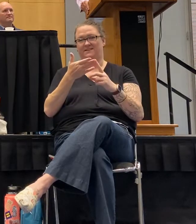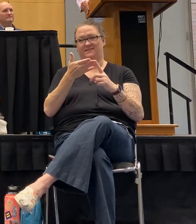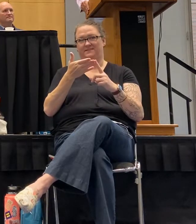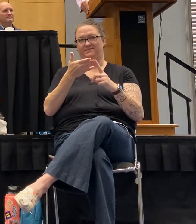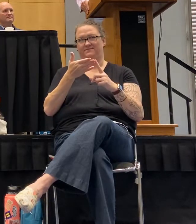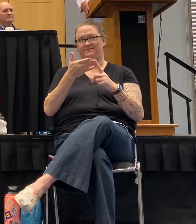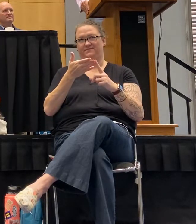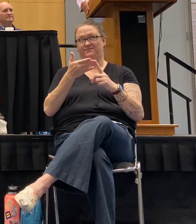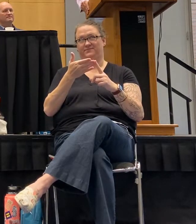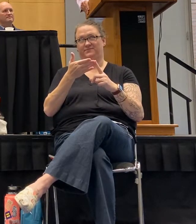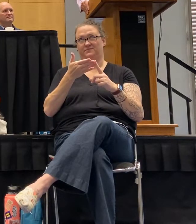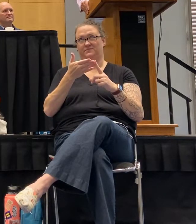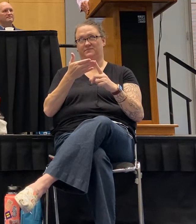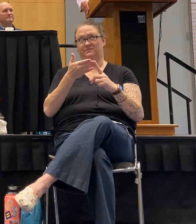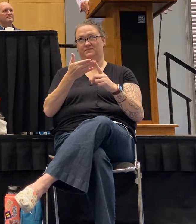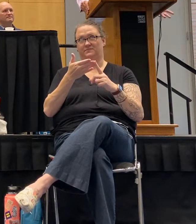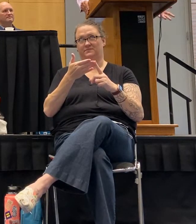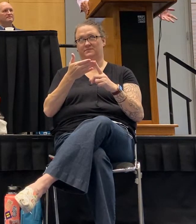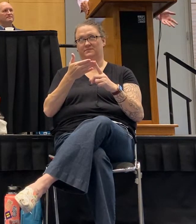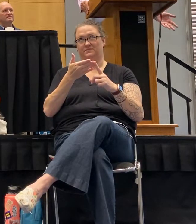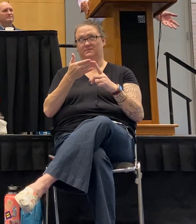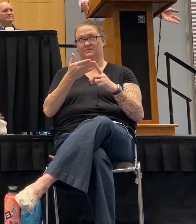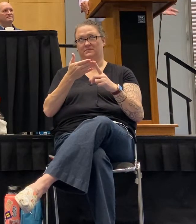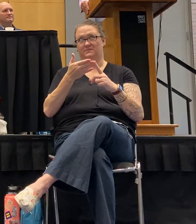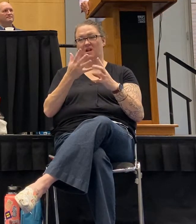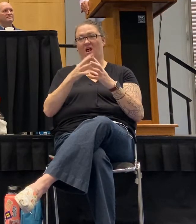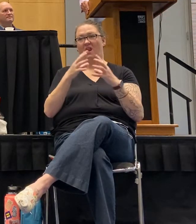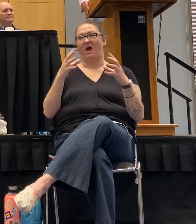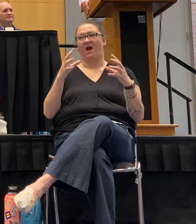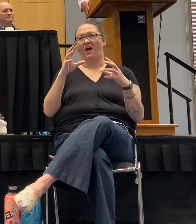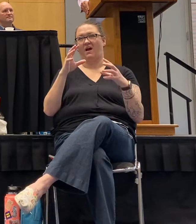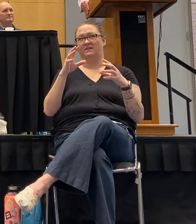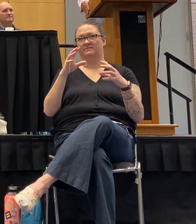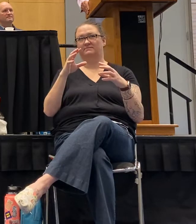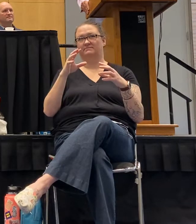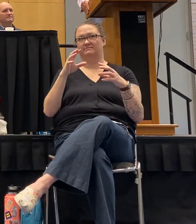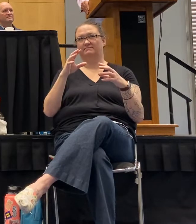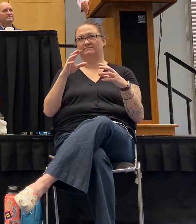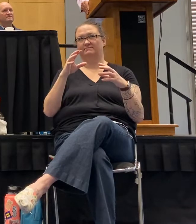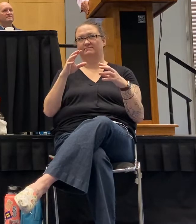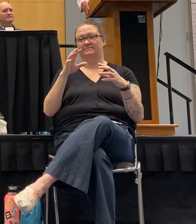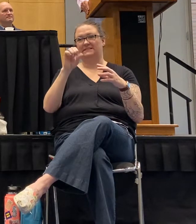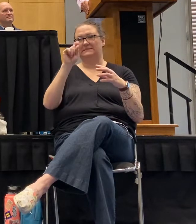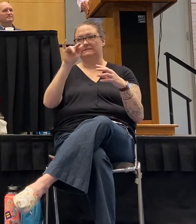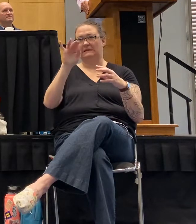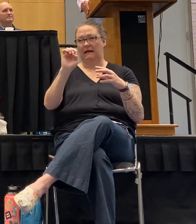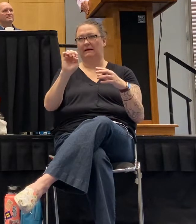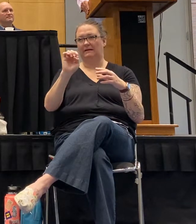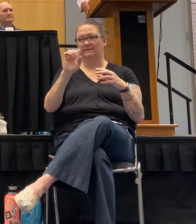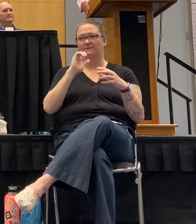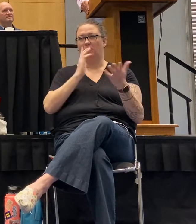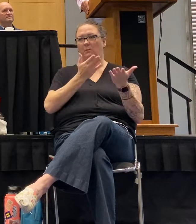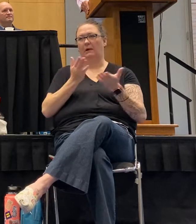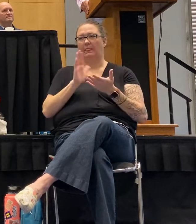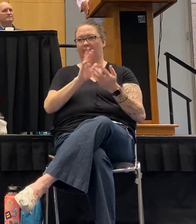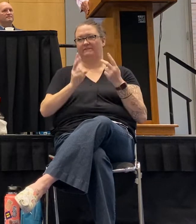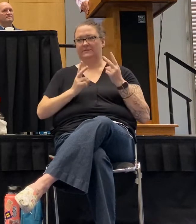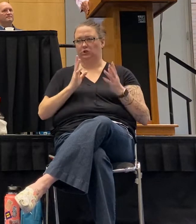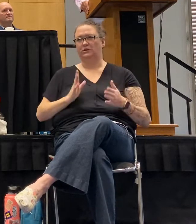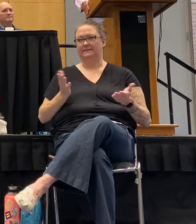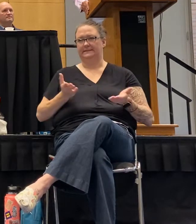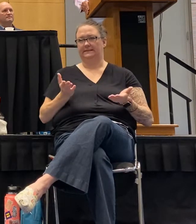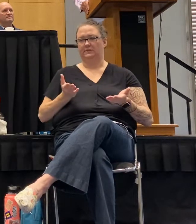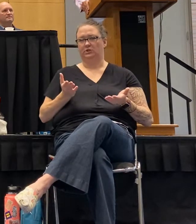have a great stake on bringing their visitors here due